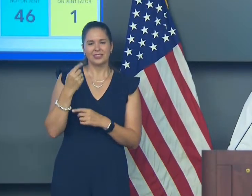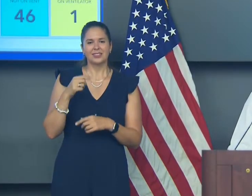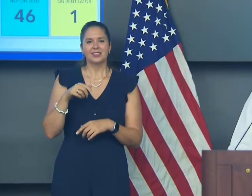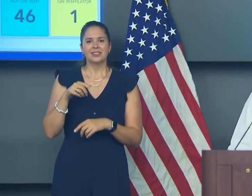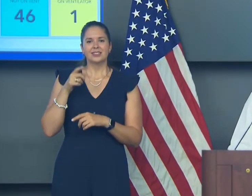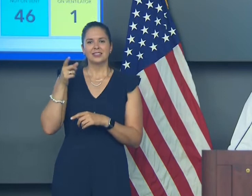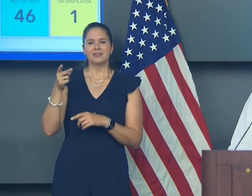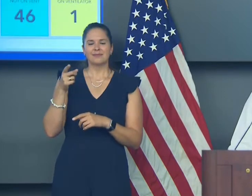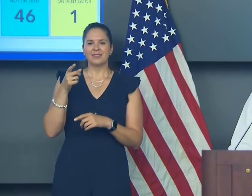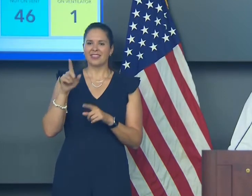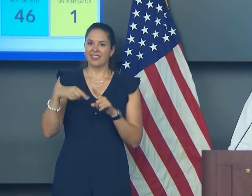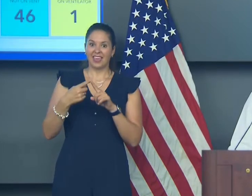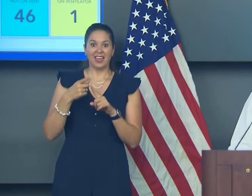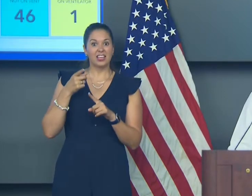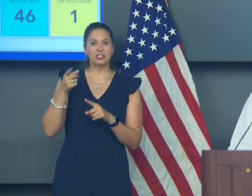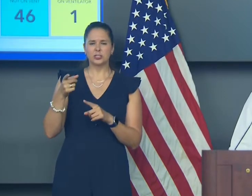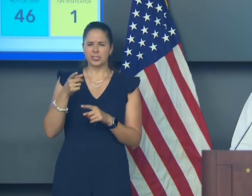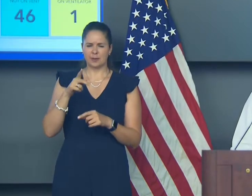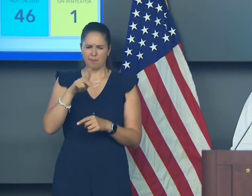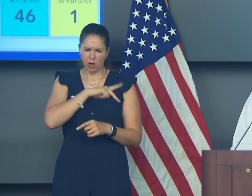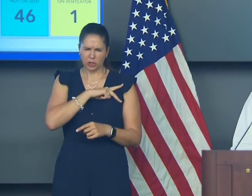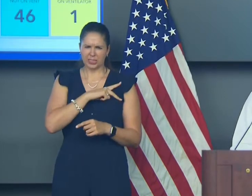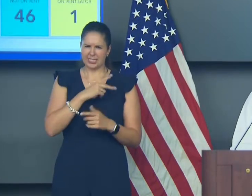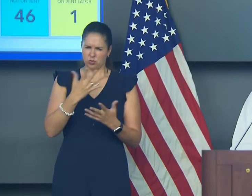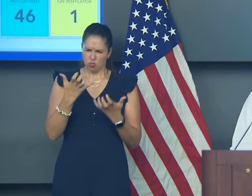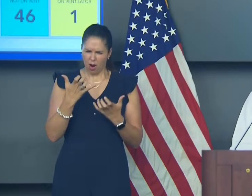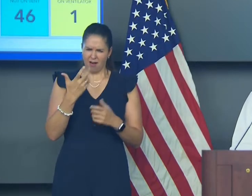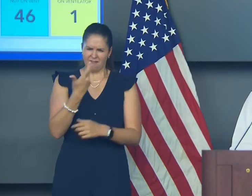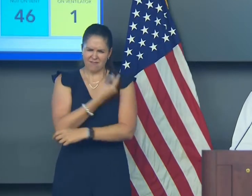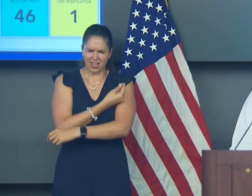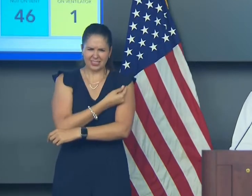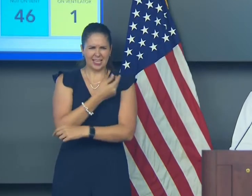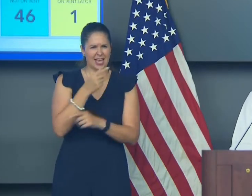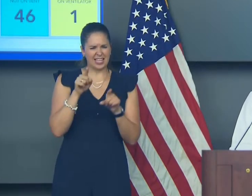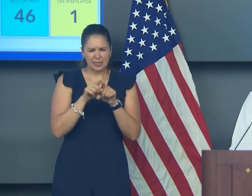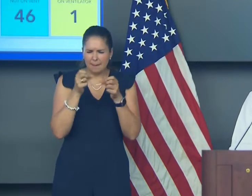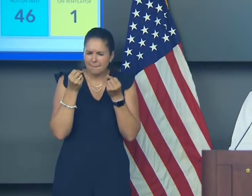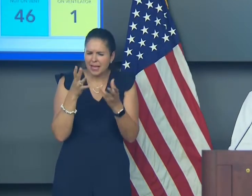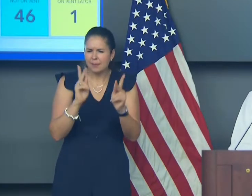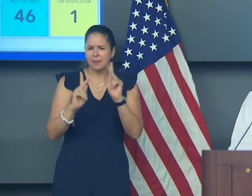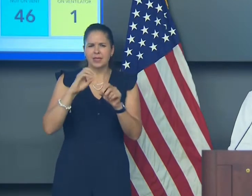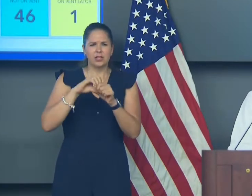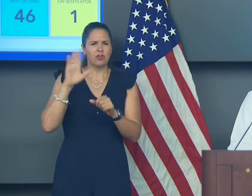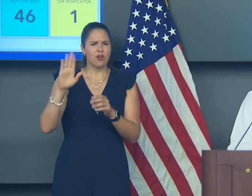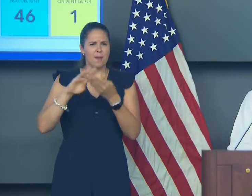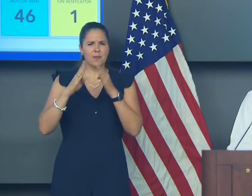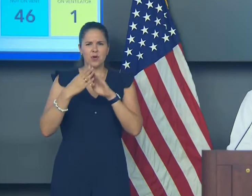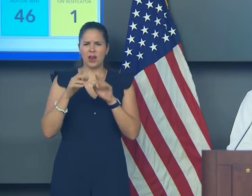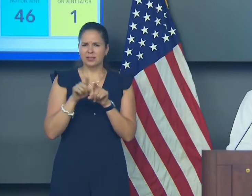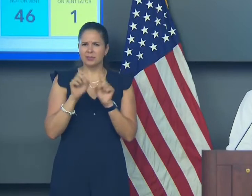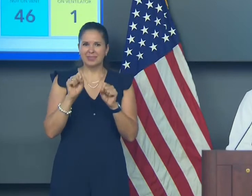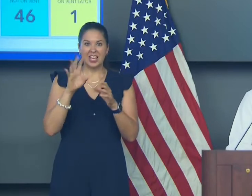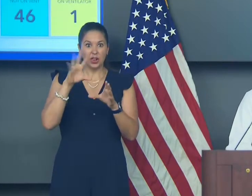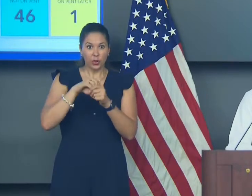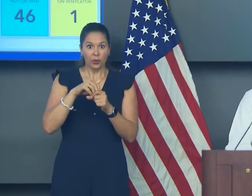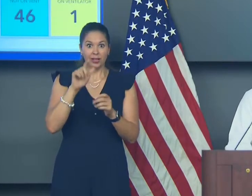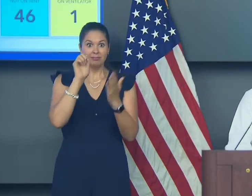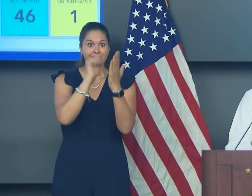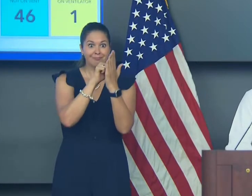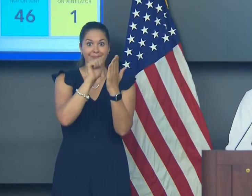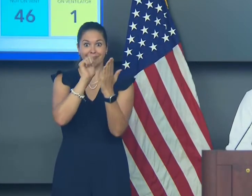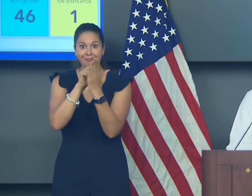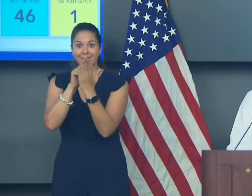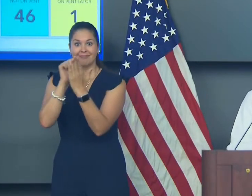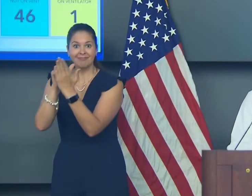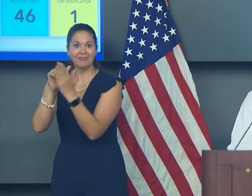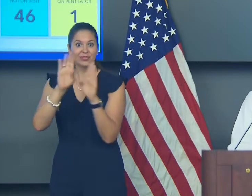She then made it her personal mission to vaccinate as many people in her community as possible, including going door to door